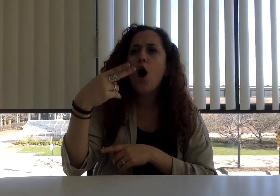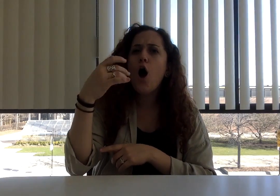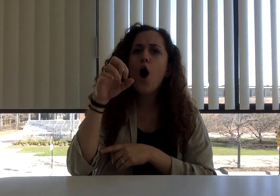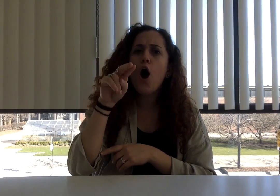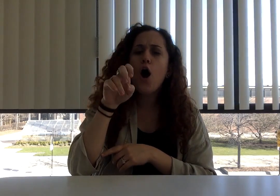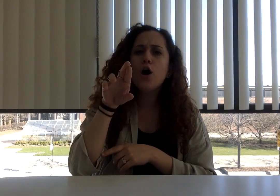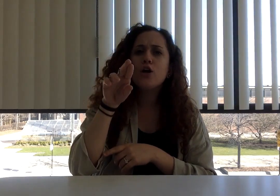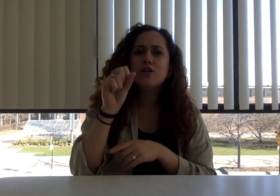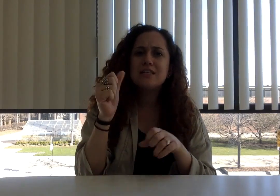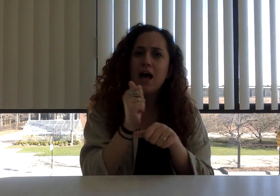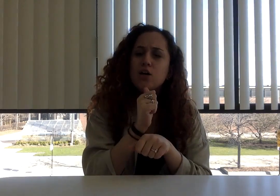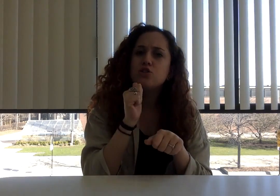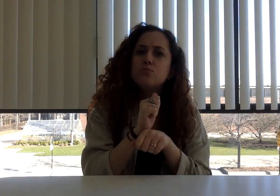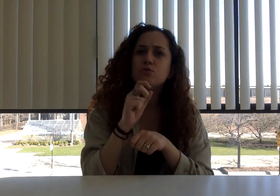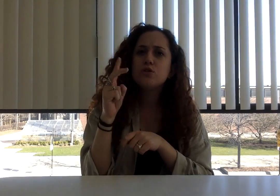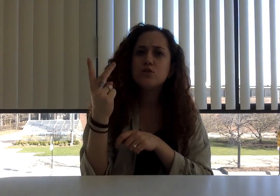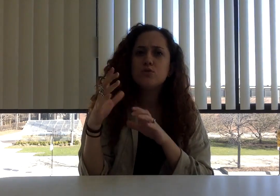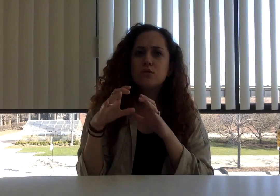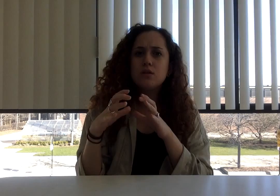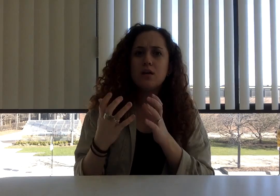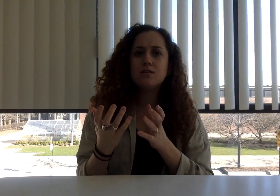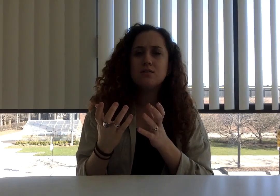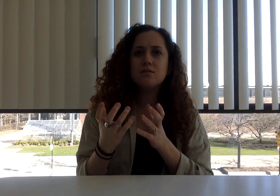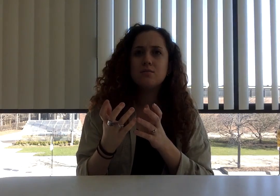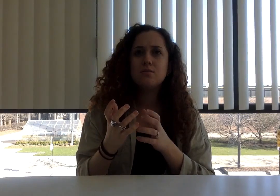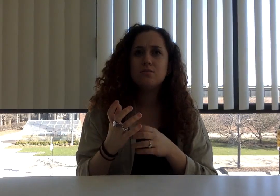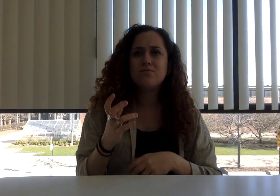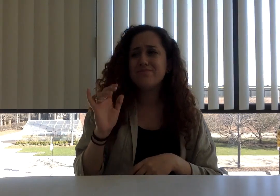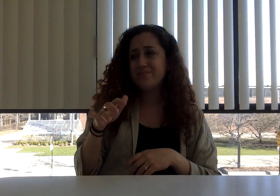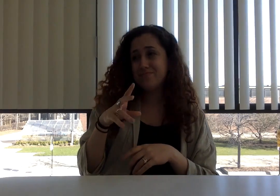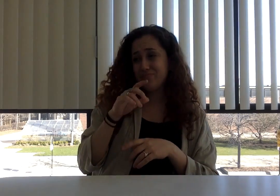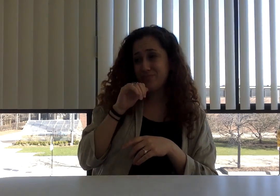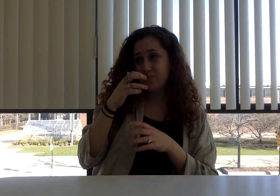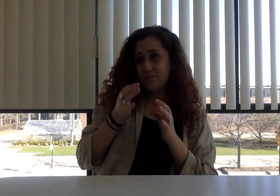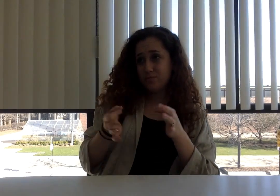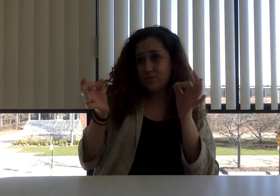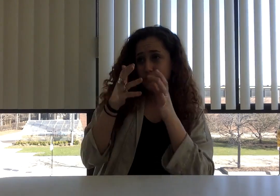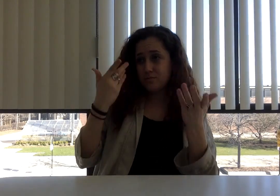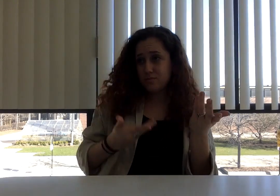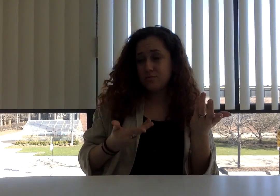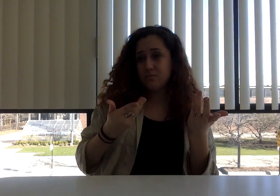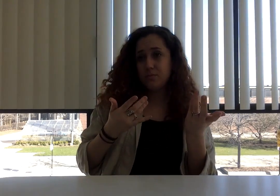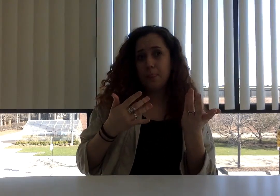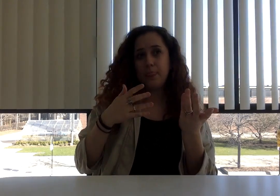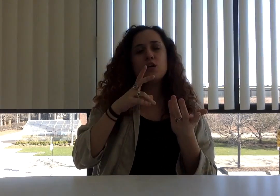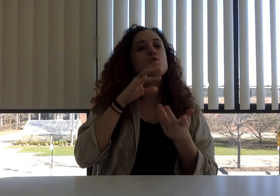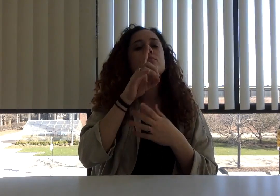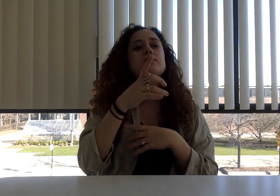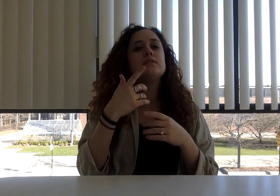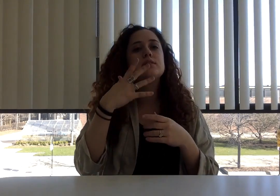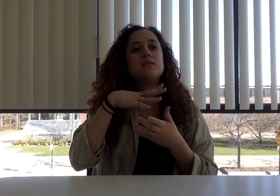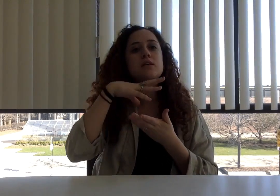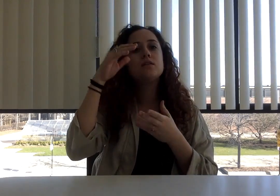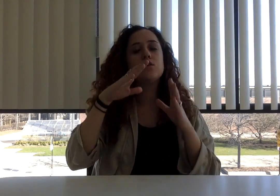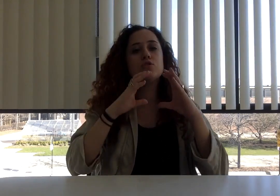I know. That means nothing to me. It was hard to me. But you did learn circles. Yes, you did. But